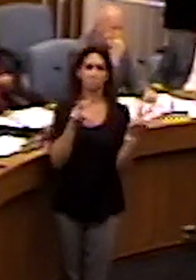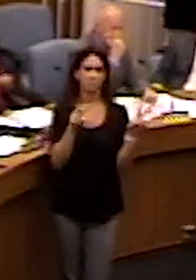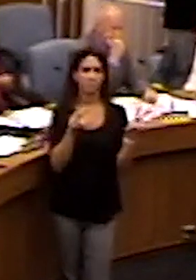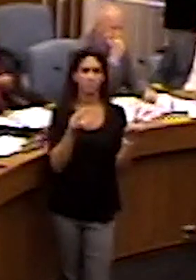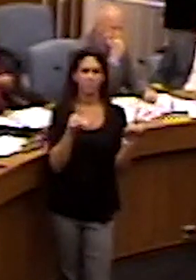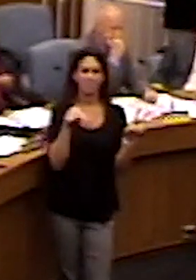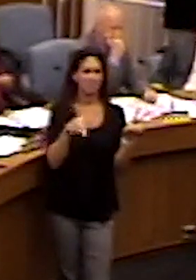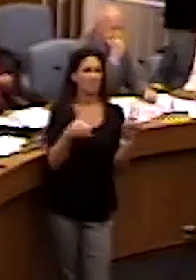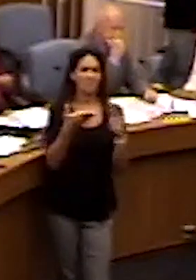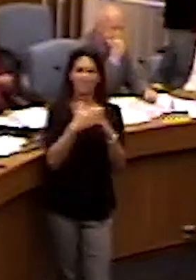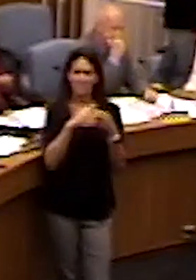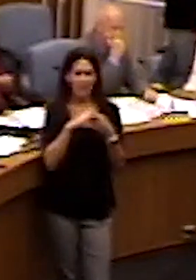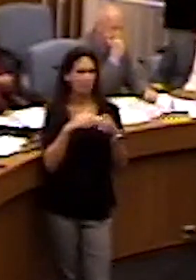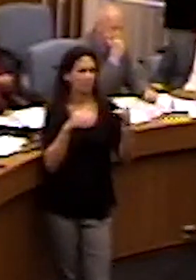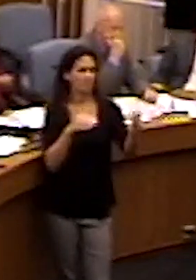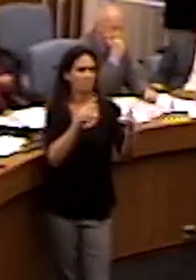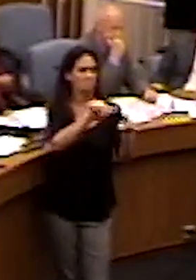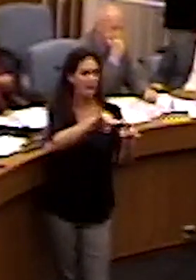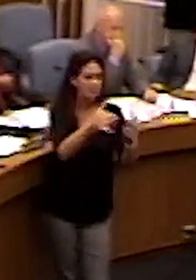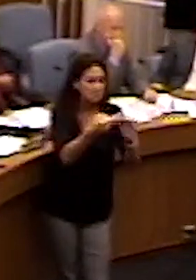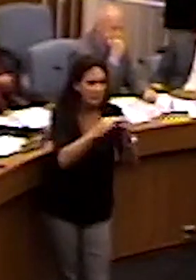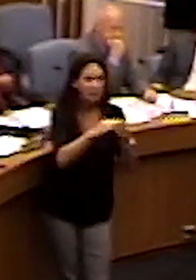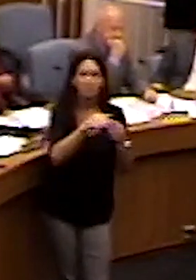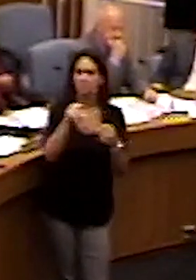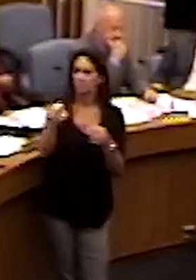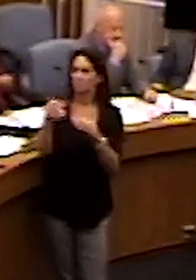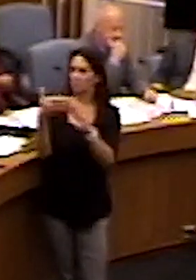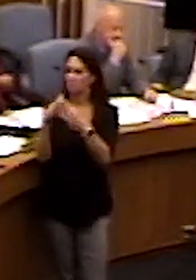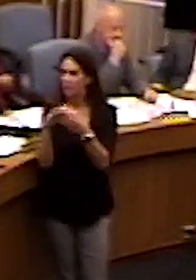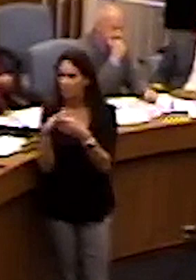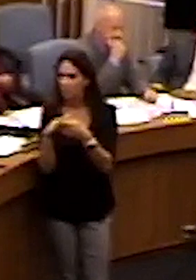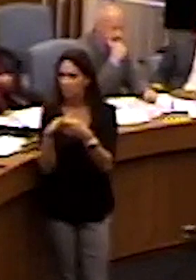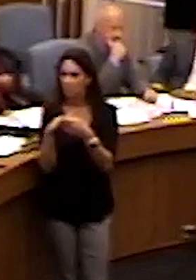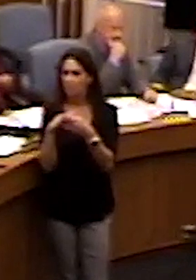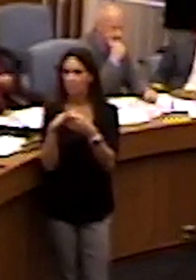this town's like this, this town's like this. And I say,